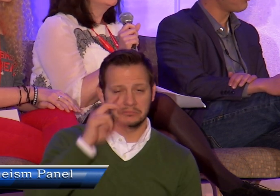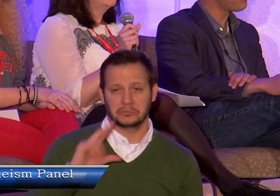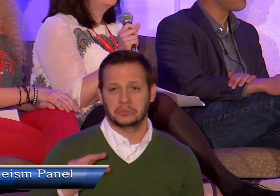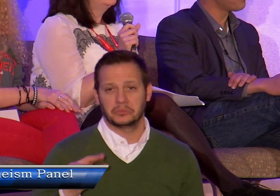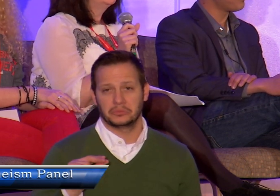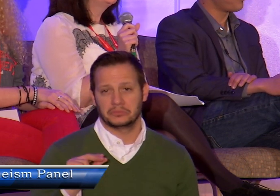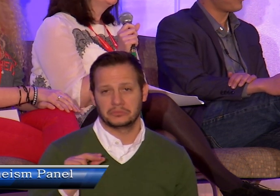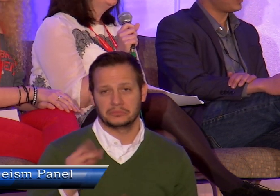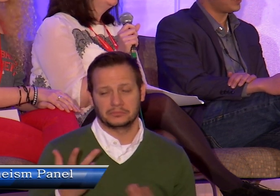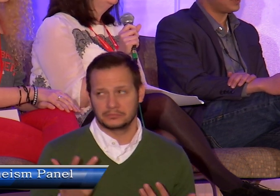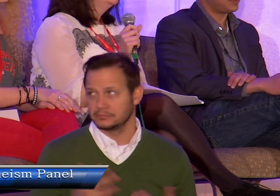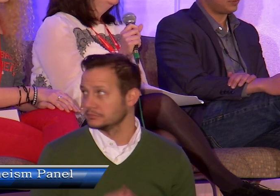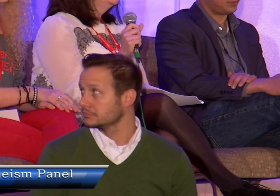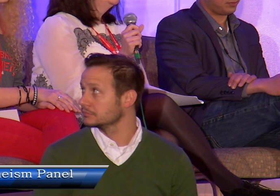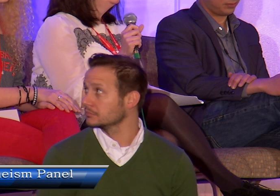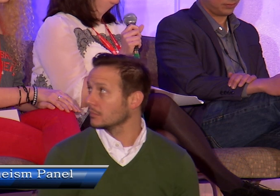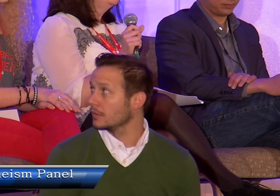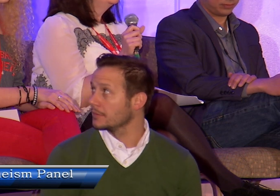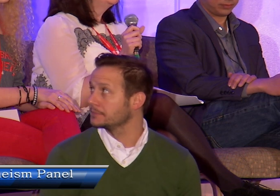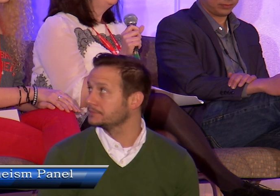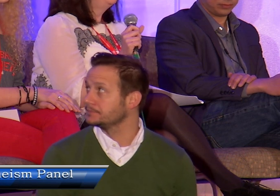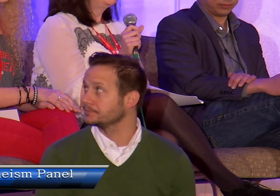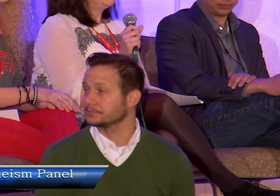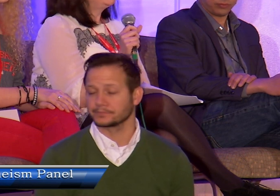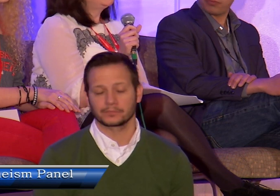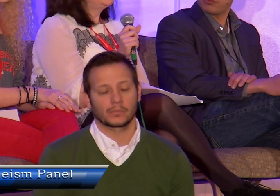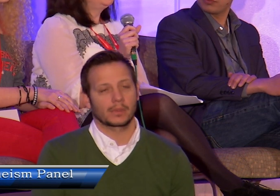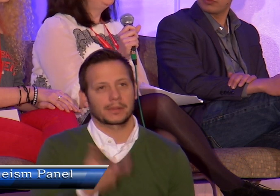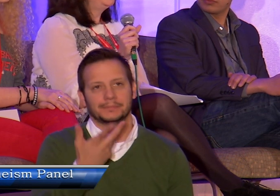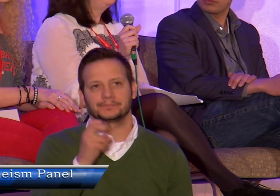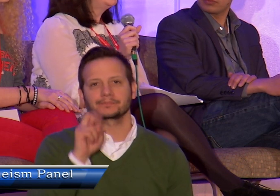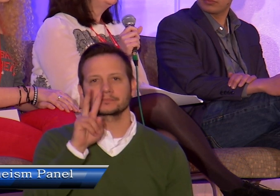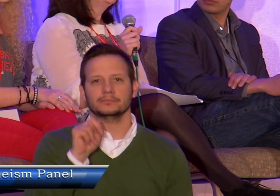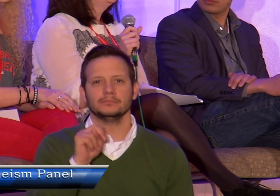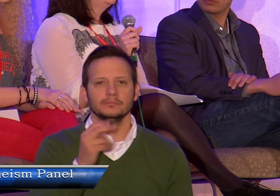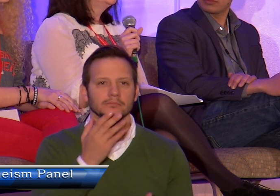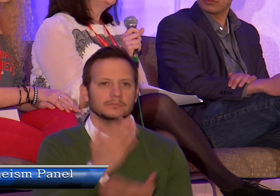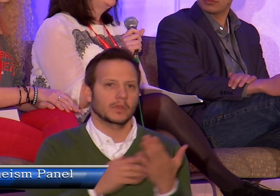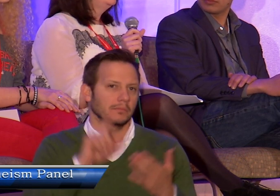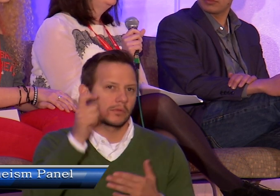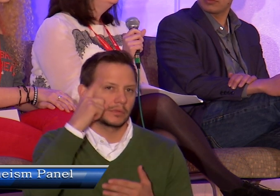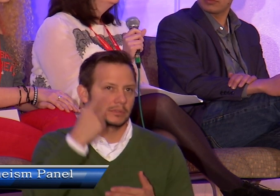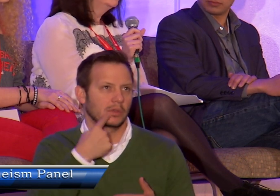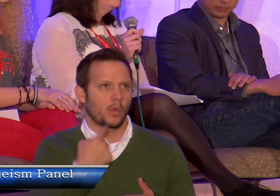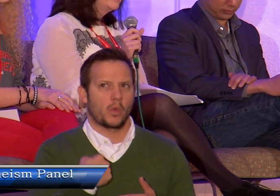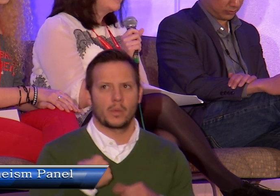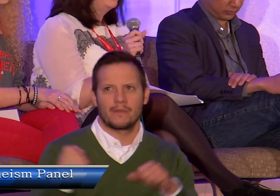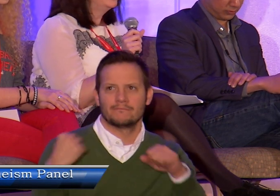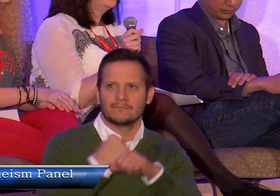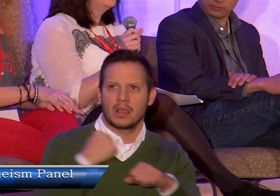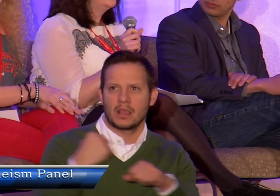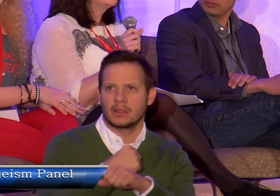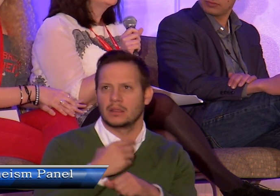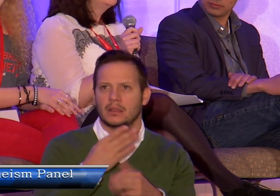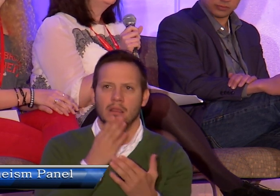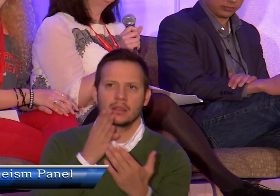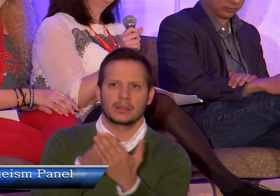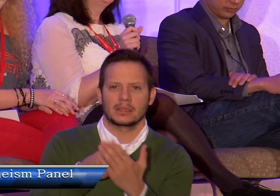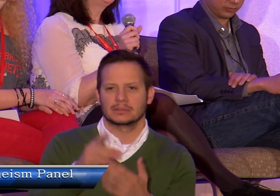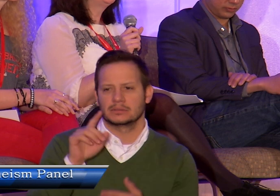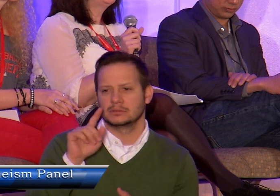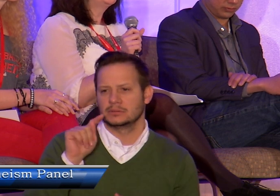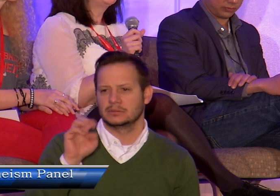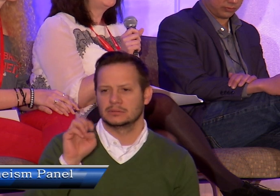linked. Their interests are linked. Even those that pretend to be fighting a war on terror, for example, the U.S.,